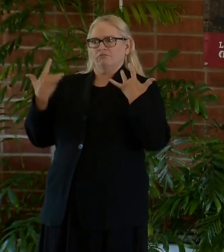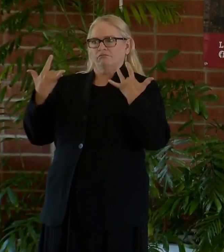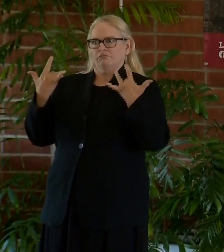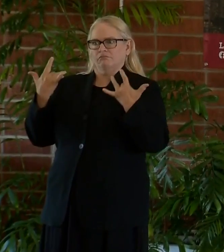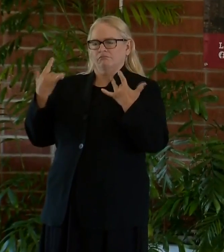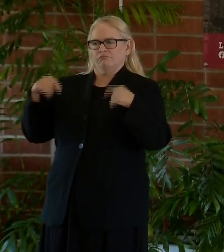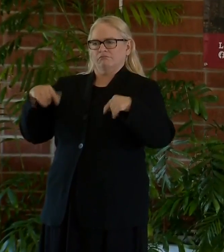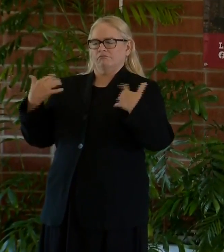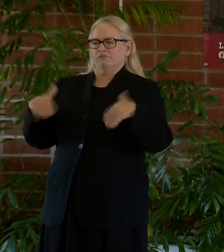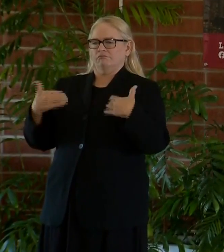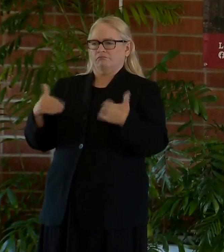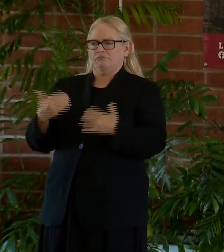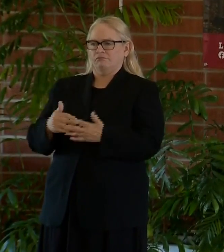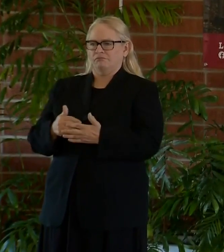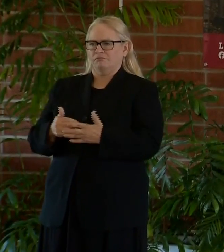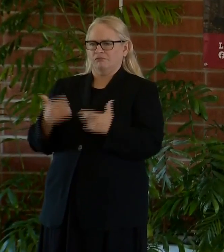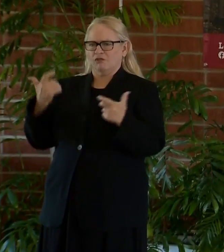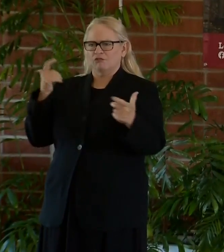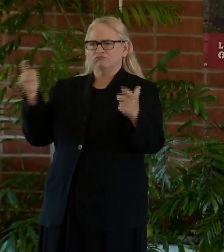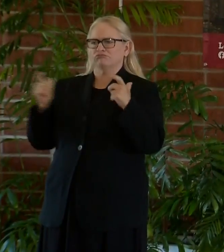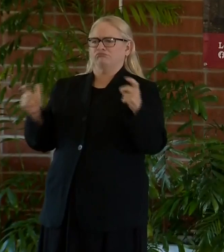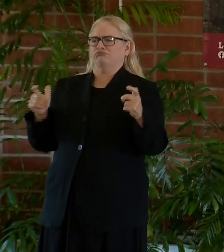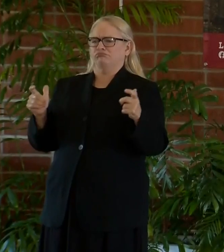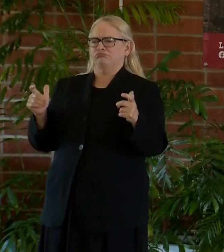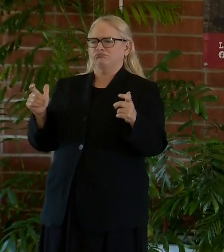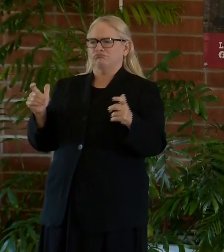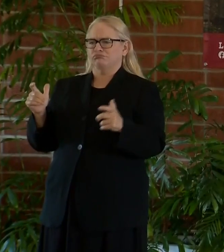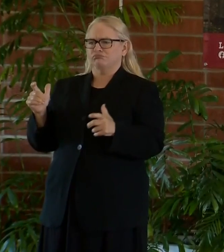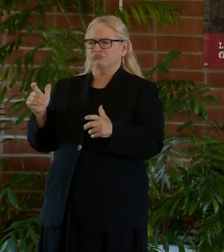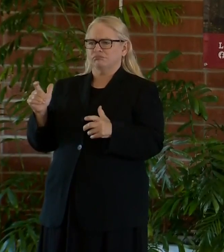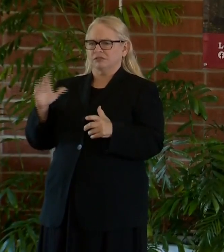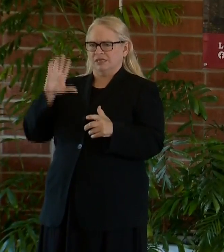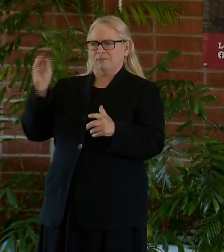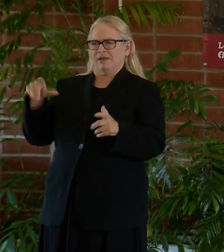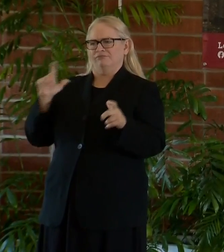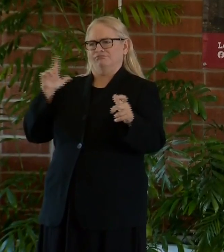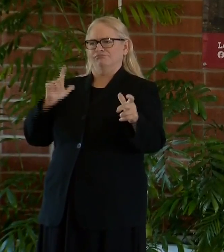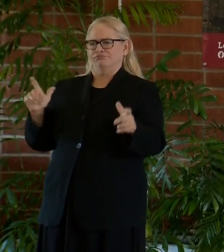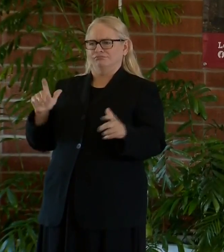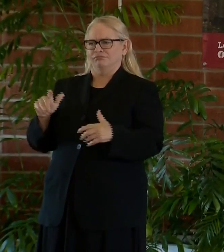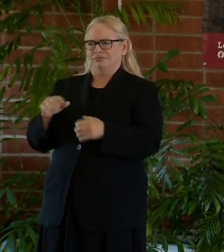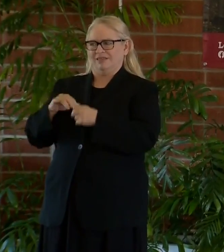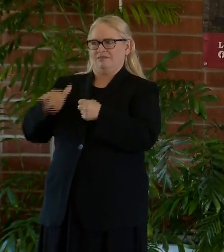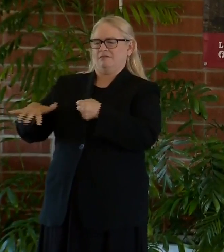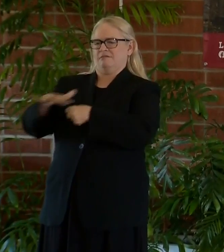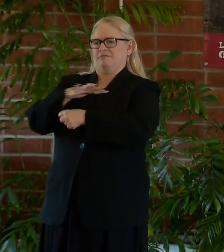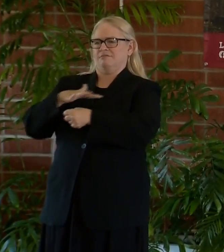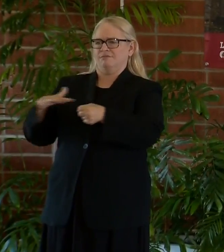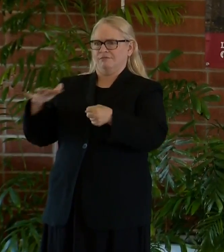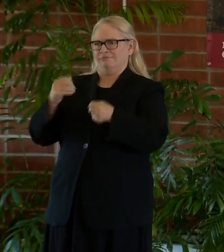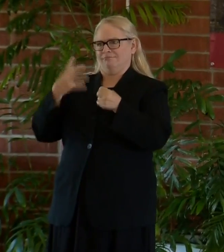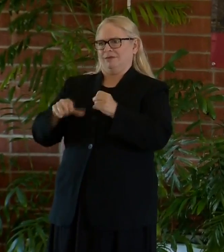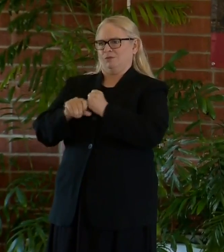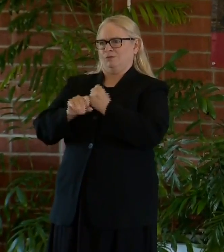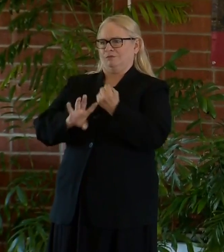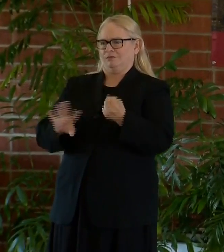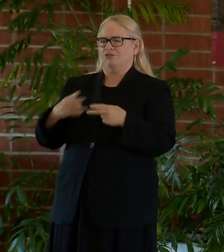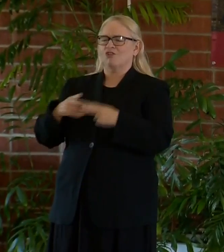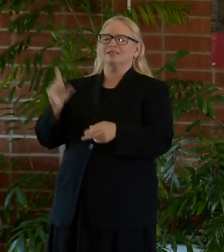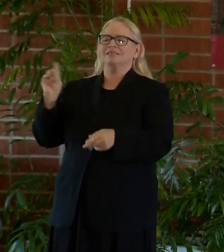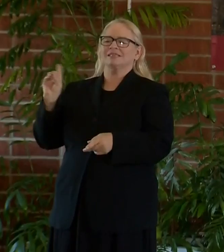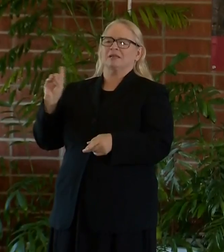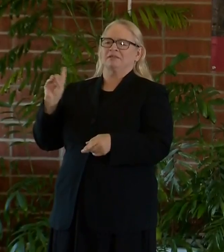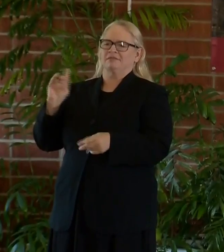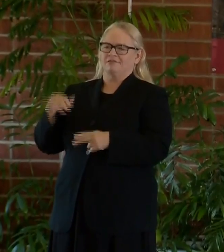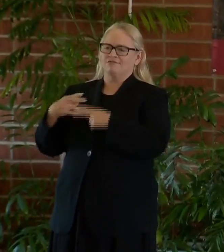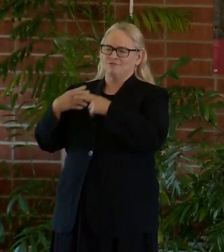dynamic economic engines here in the region, and that's Diamond, where we are